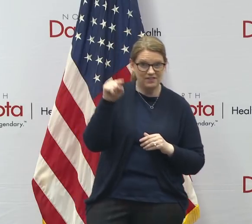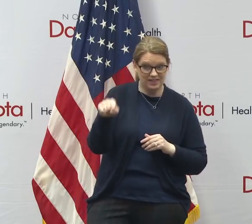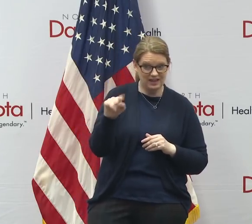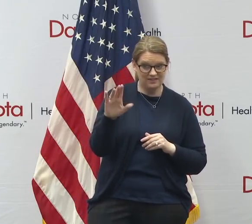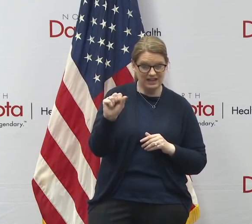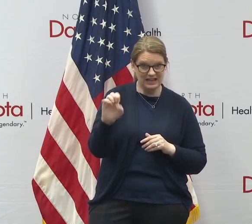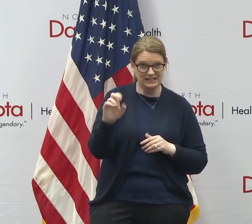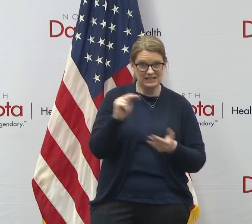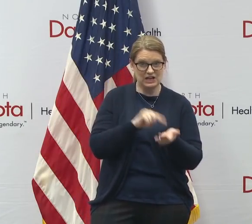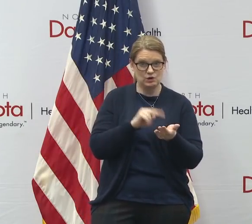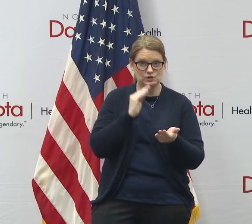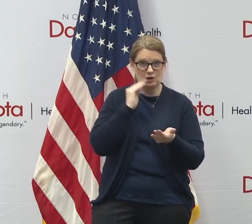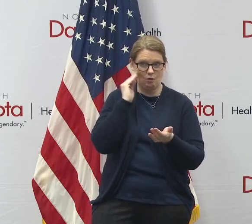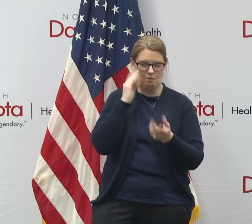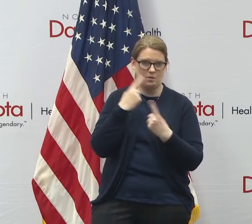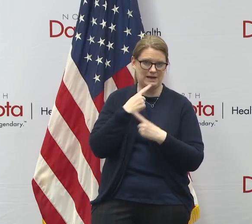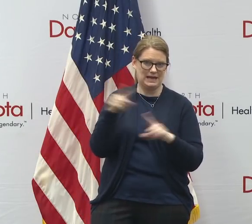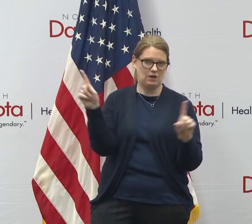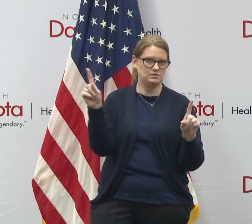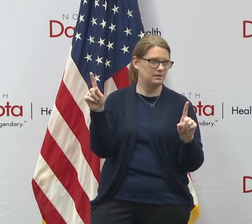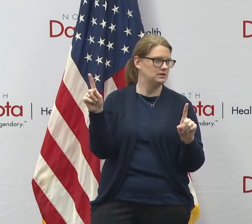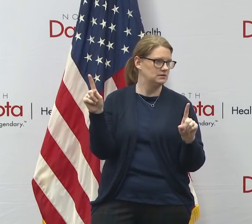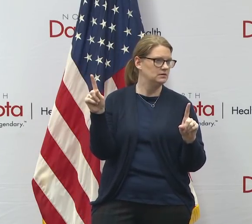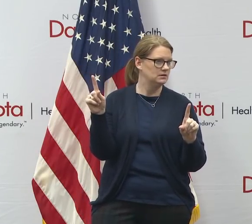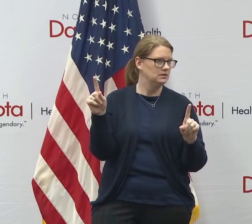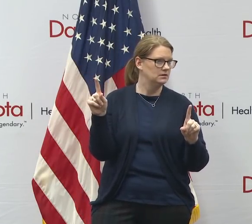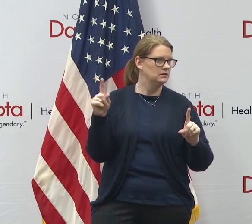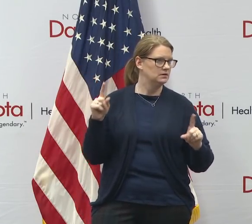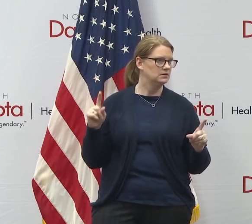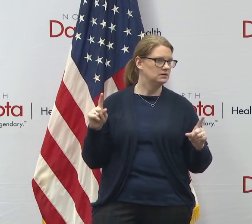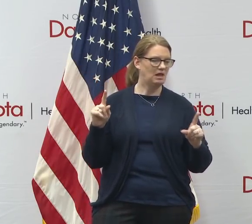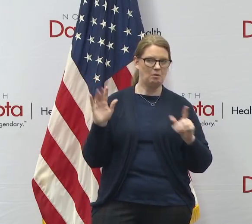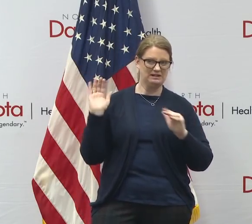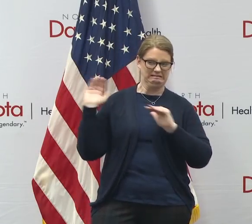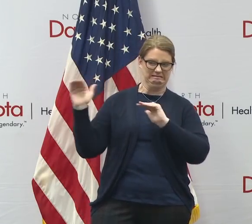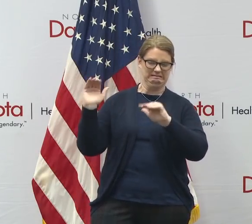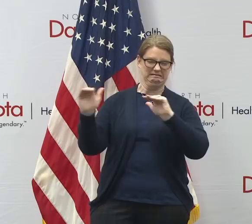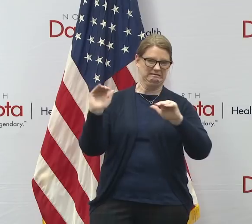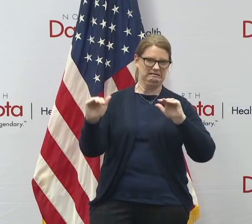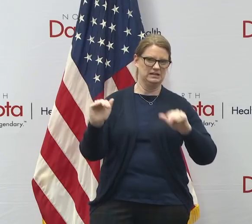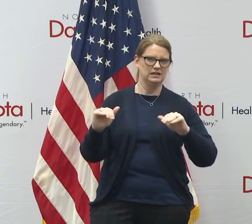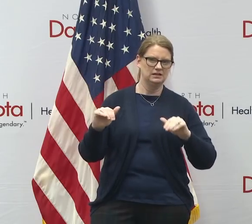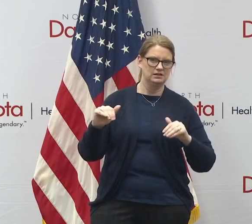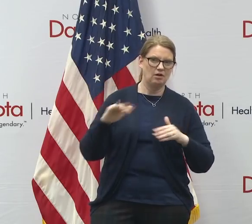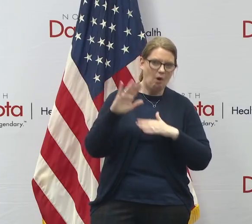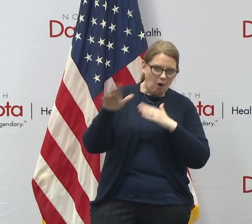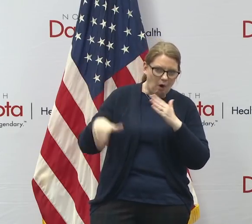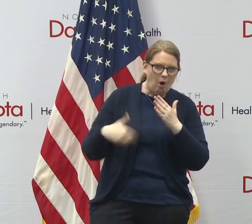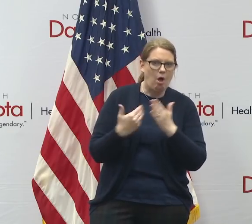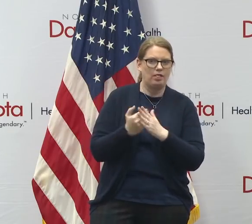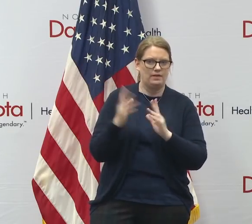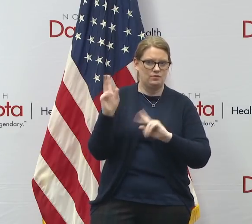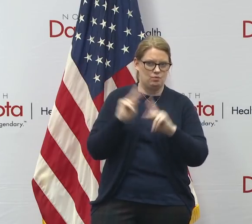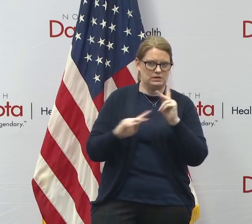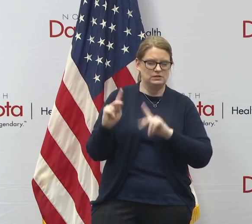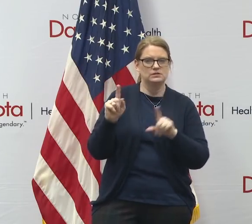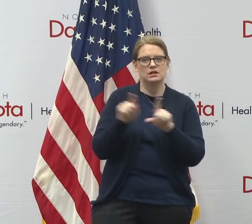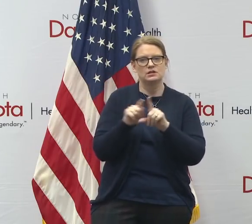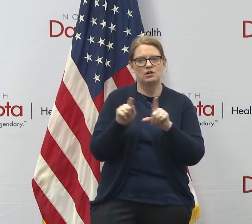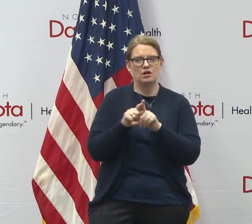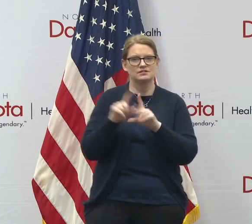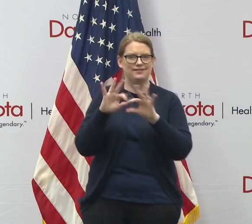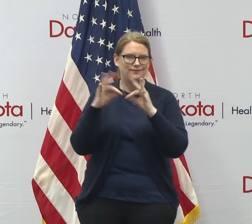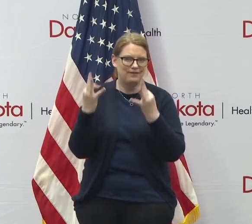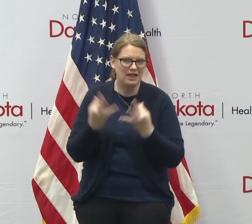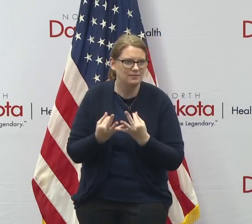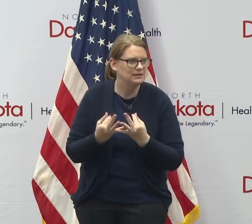home would make that announcement, because they'd want to be alerting all of their residents and all their residents'